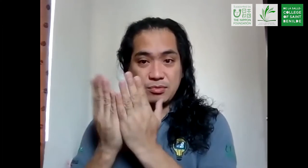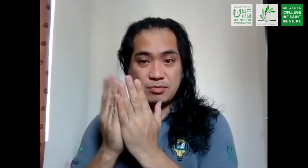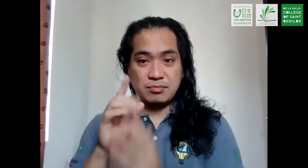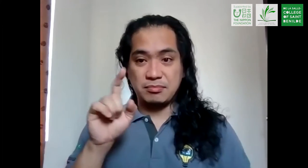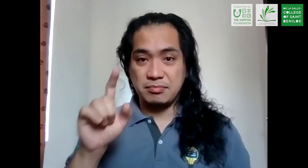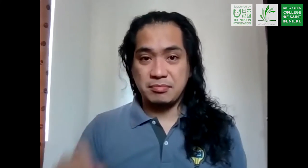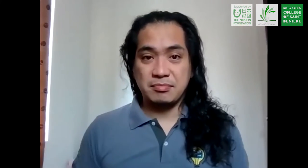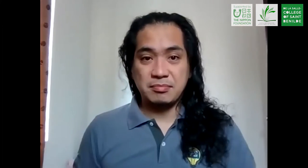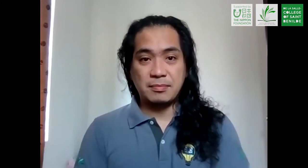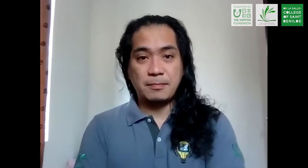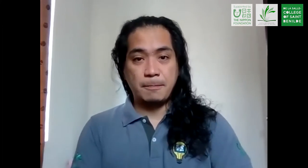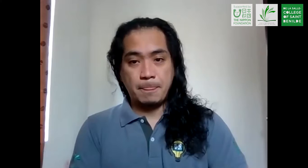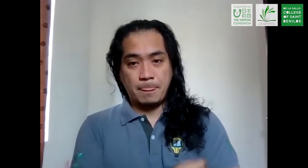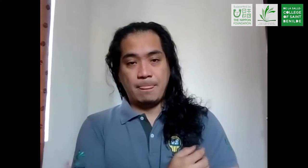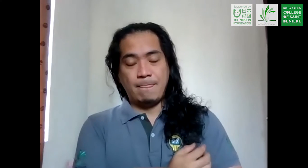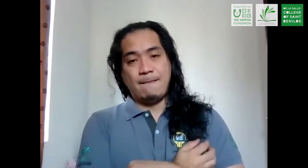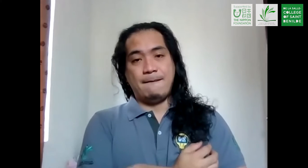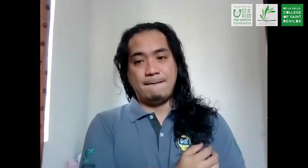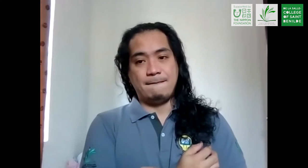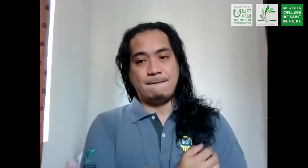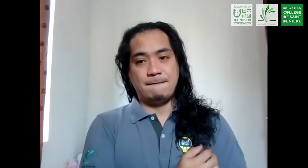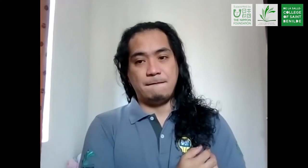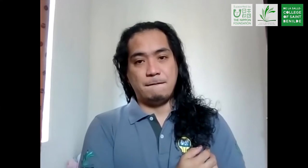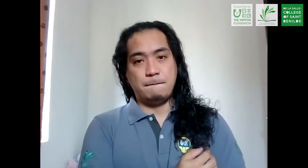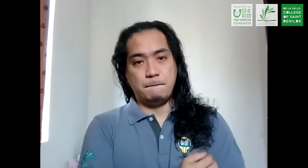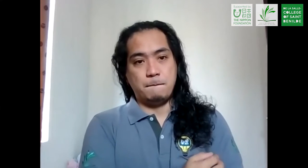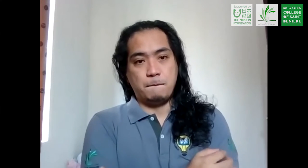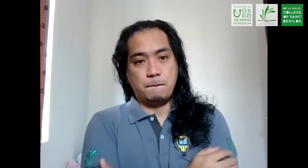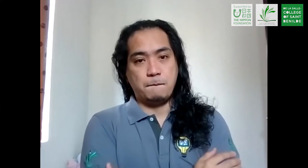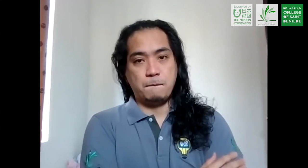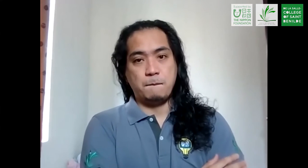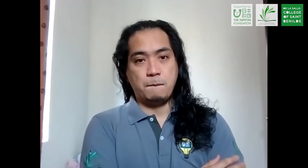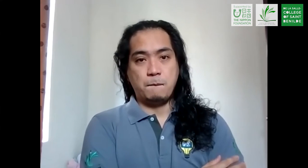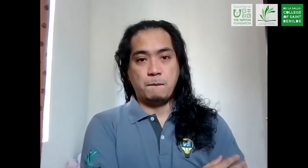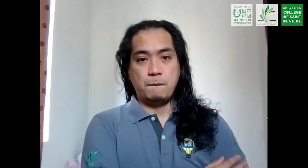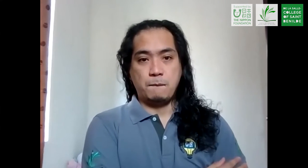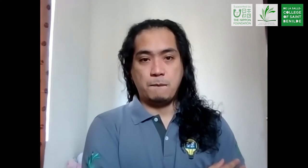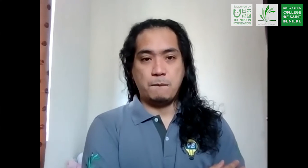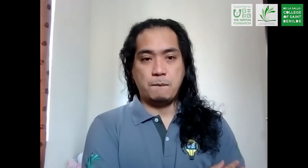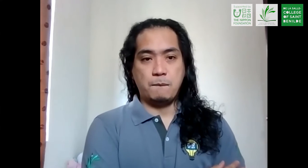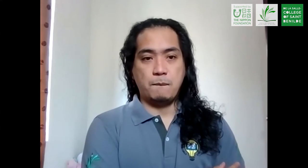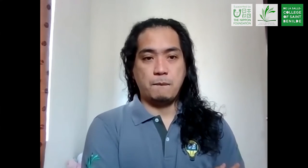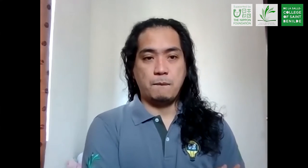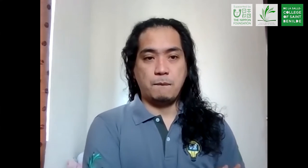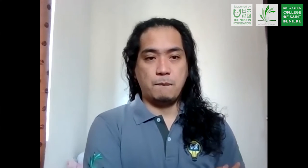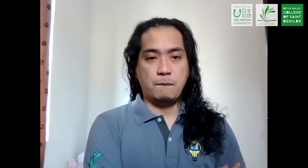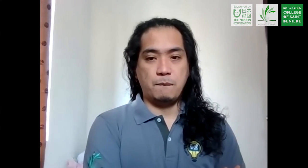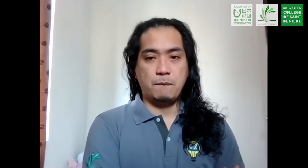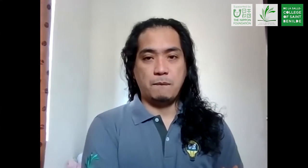So we can add that in the book, in the dictionary as well, right? Yeah, it